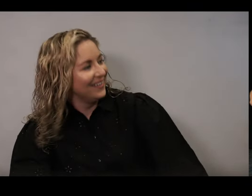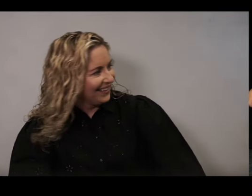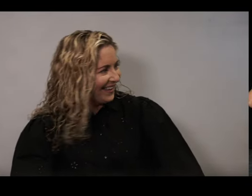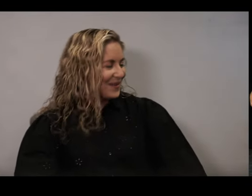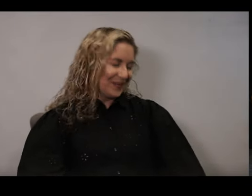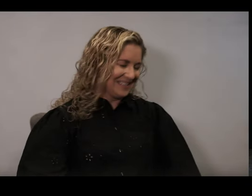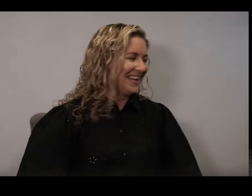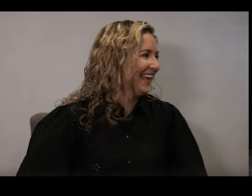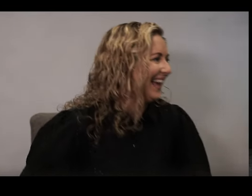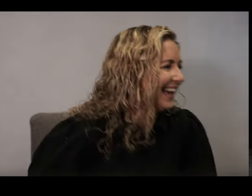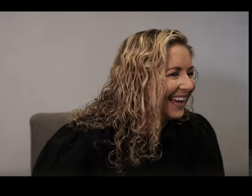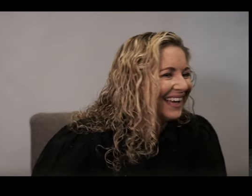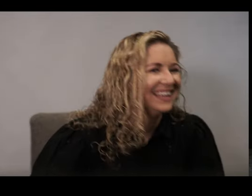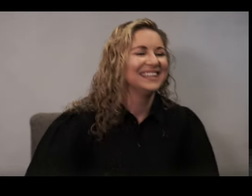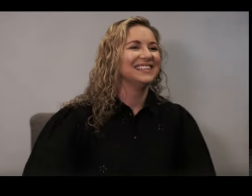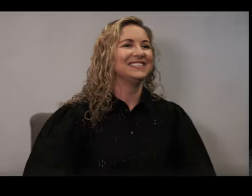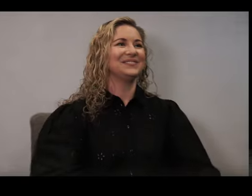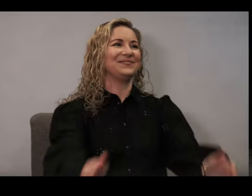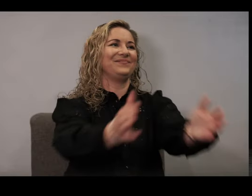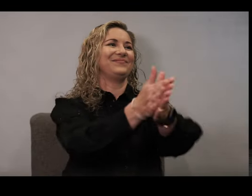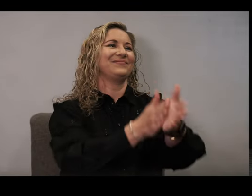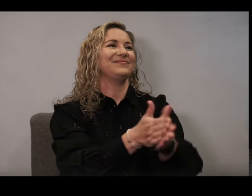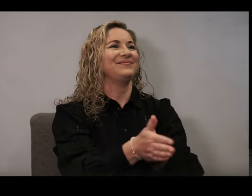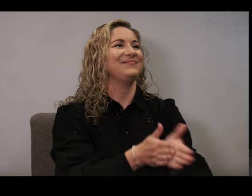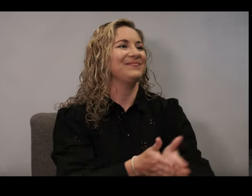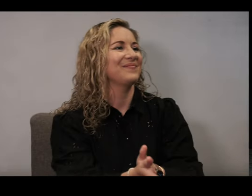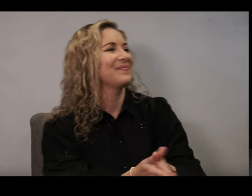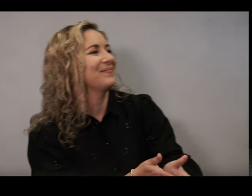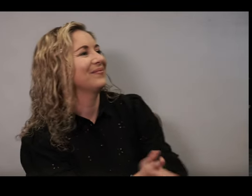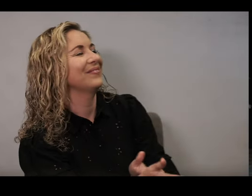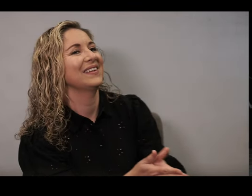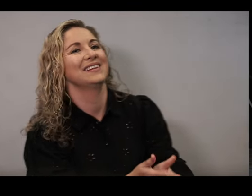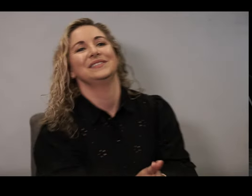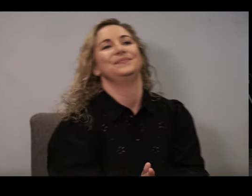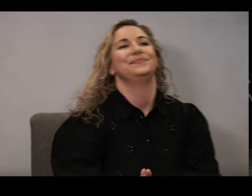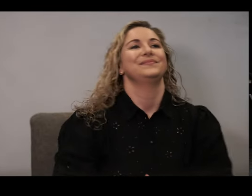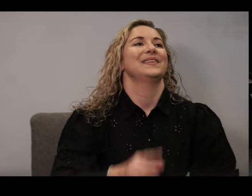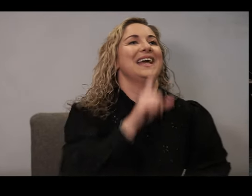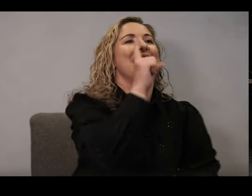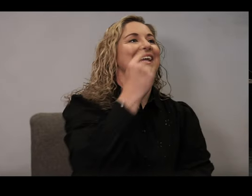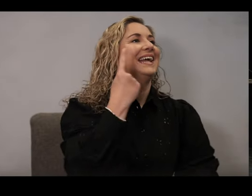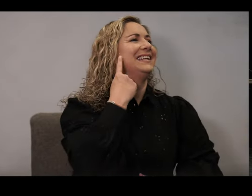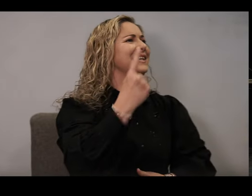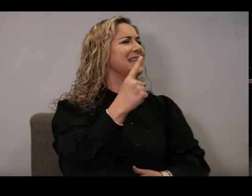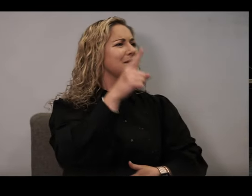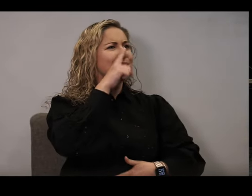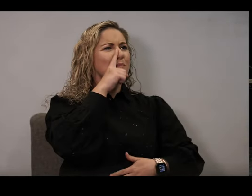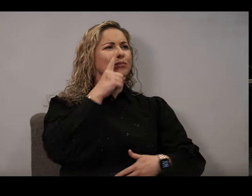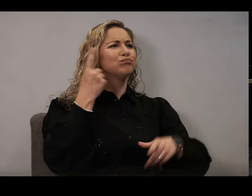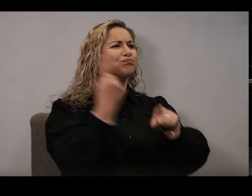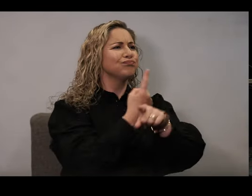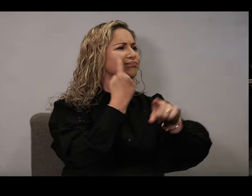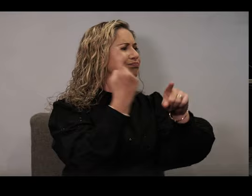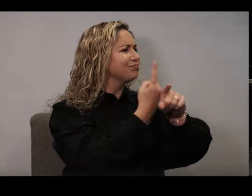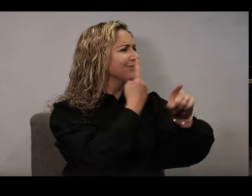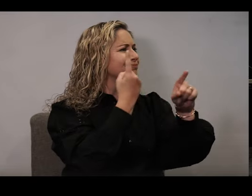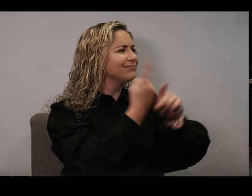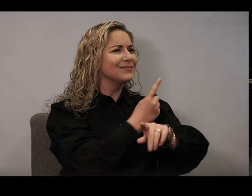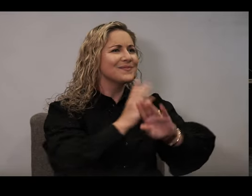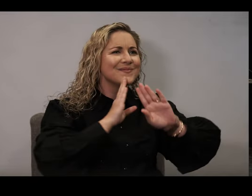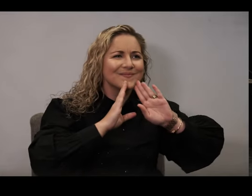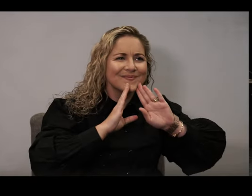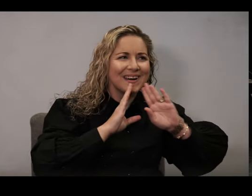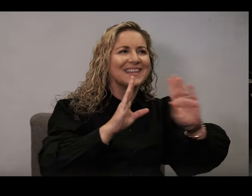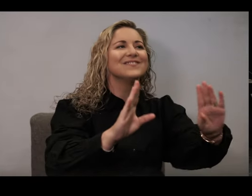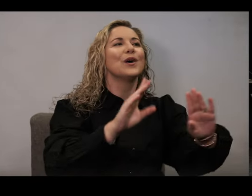If I could grab you back, that'd be awesome. Lots of good conversations happening. Plenty of time to catch up on or pick those back up a little